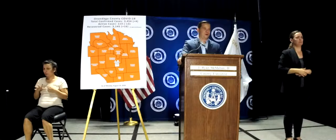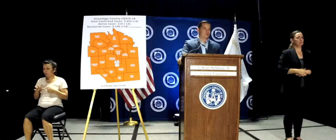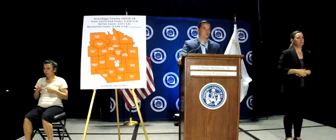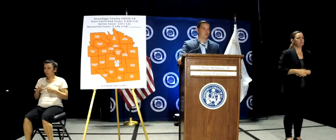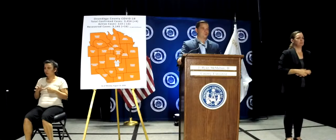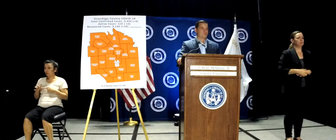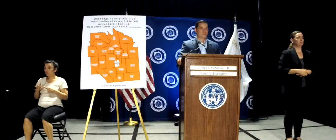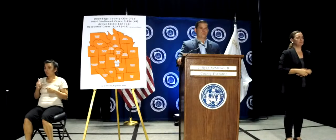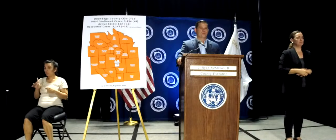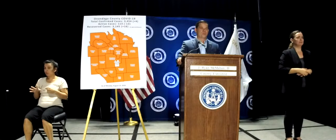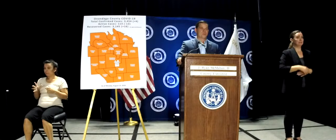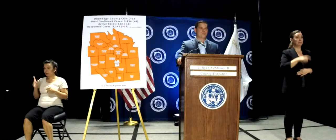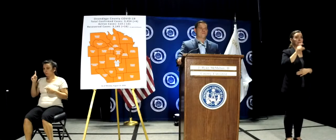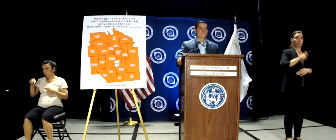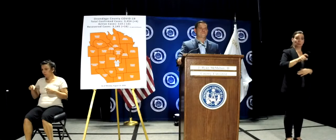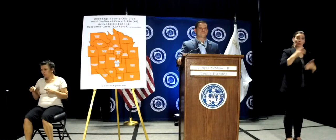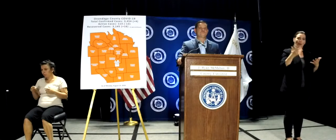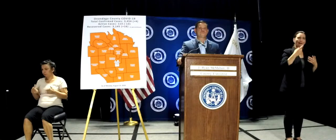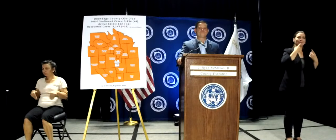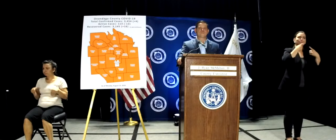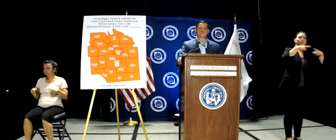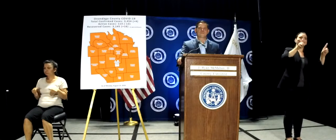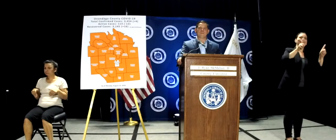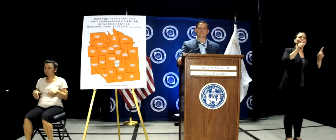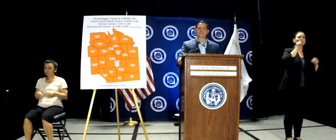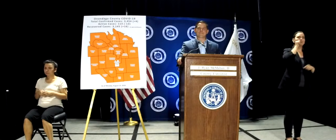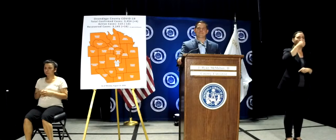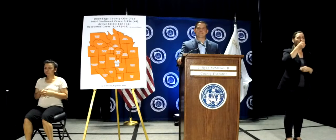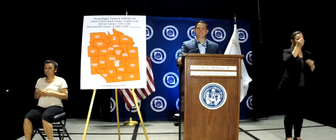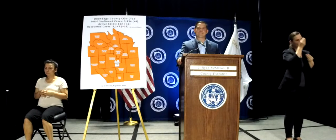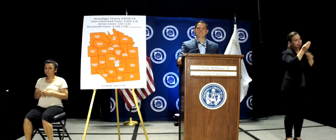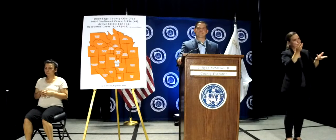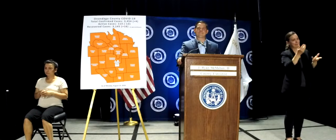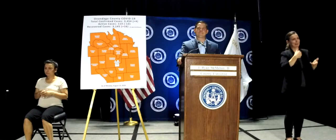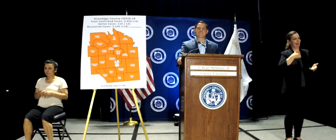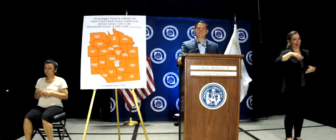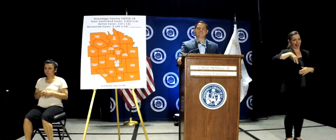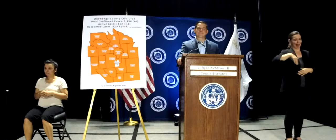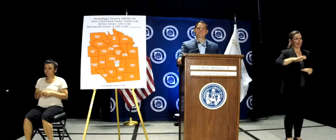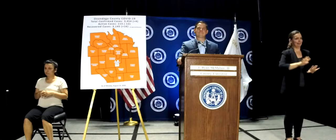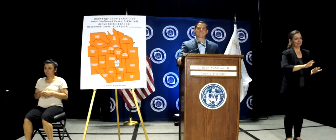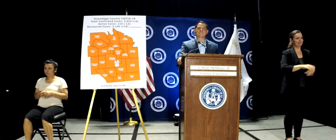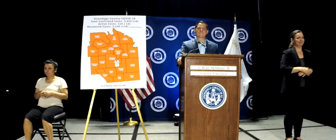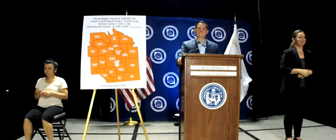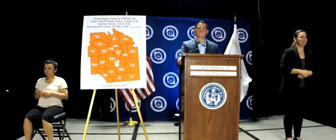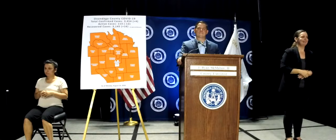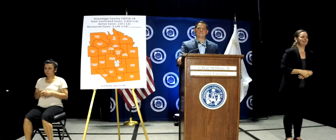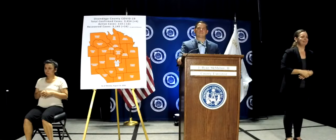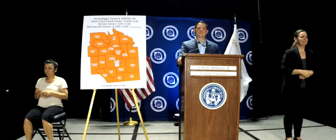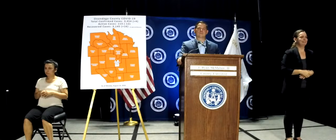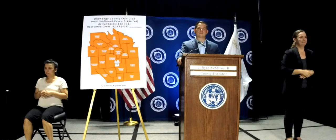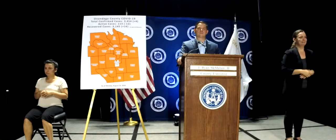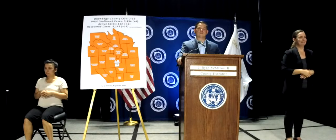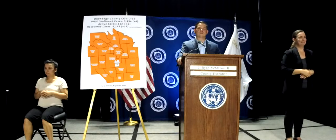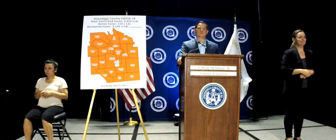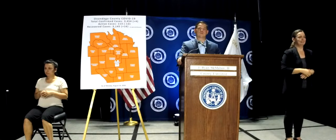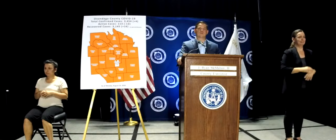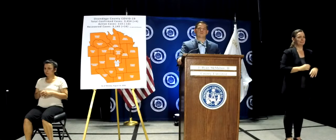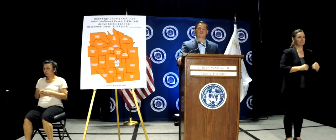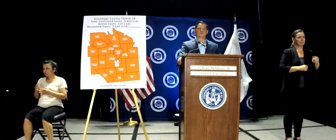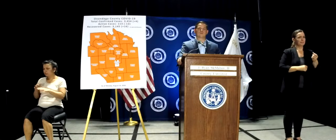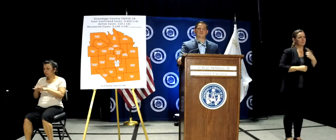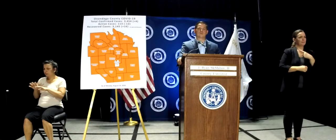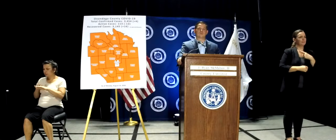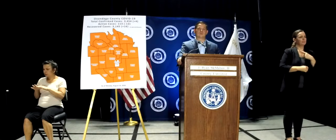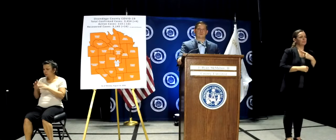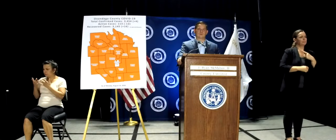busy tomorrow too. Can you expand a little bit more on schools and testing and tracing? I know you mentioned that the